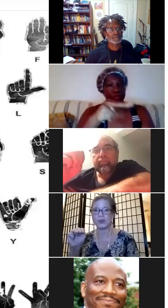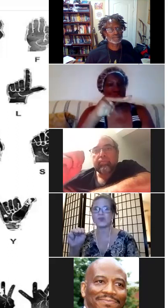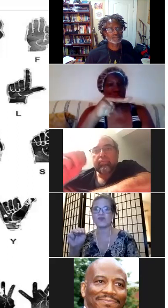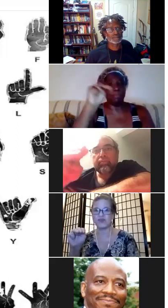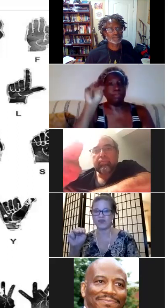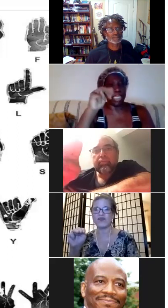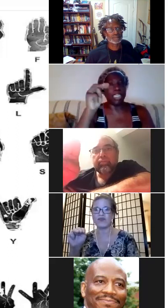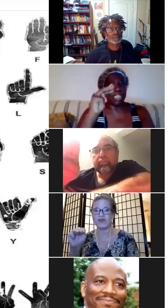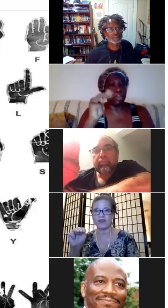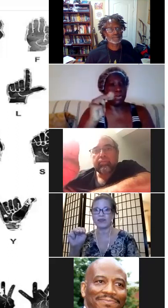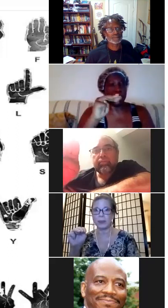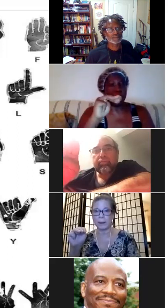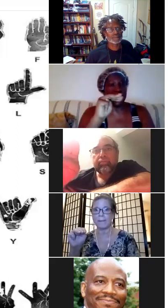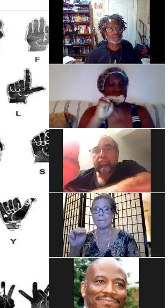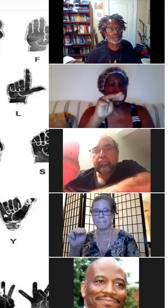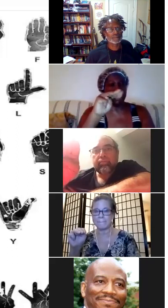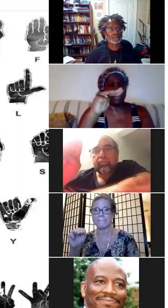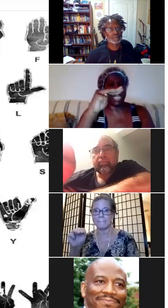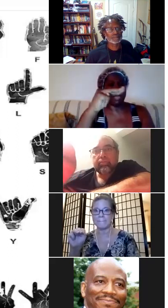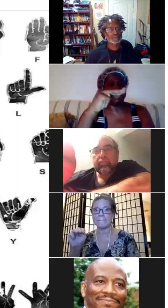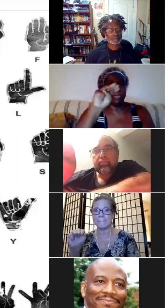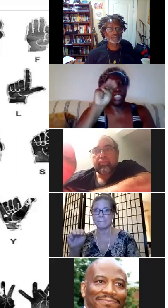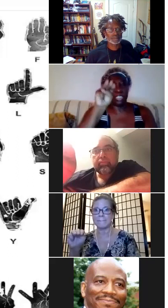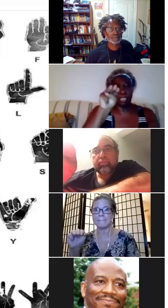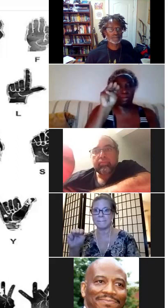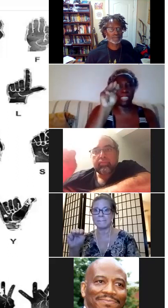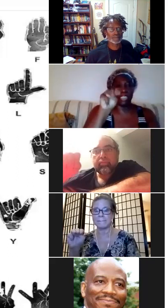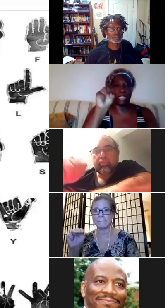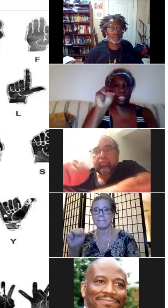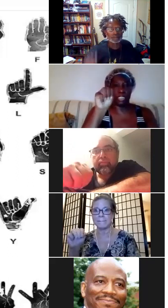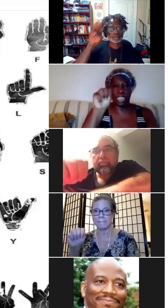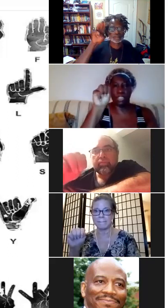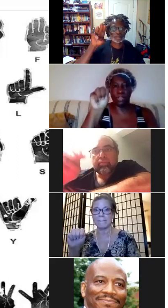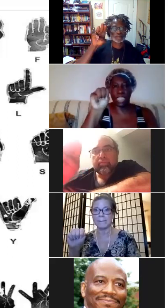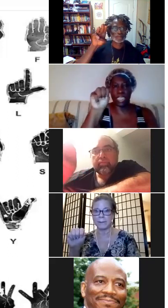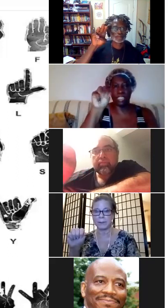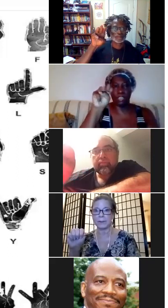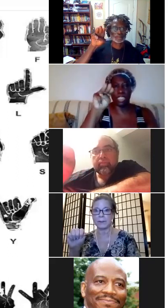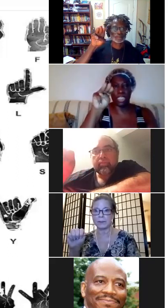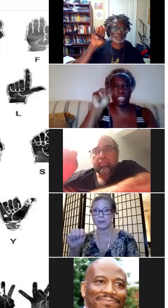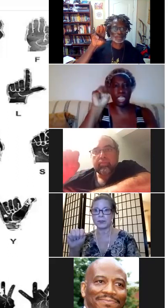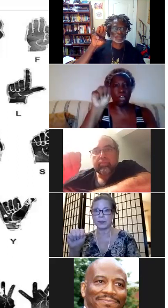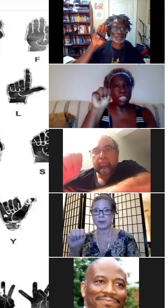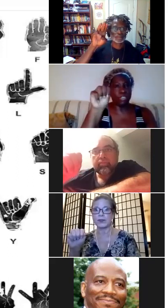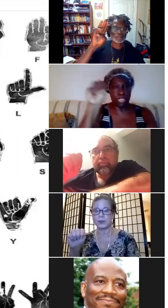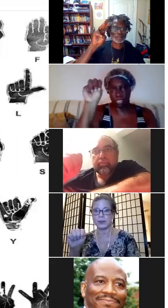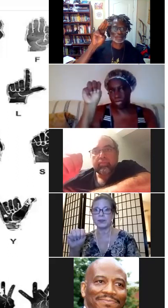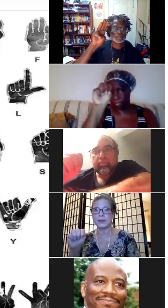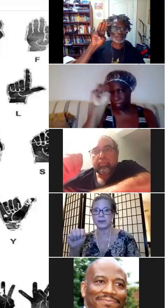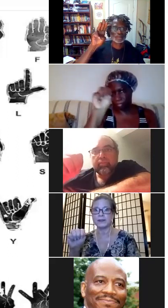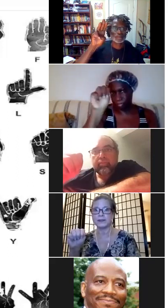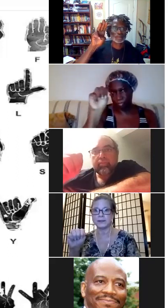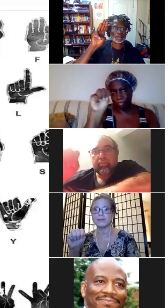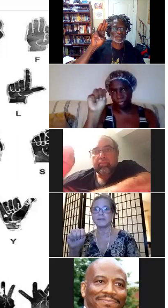just M and then go on to the next letter, right? Okay. So, but it's either this or this. I always use this